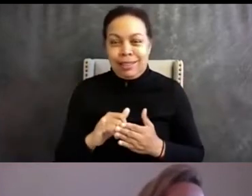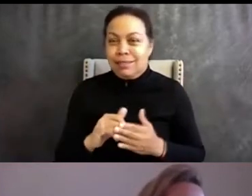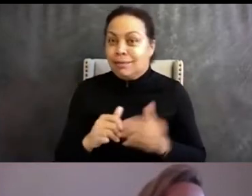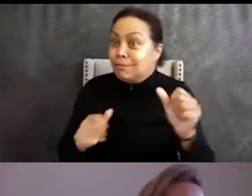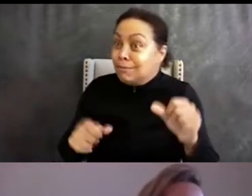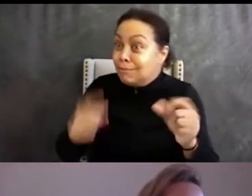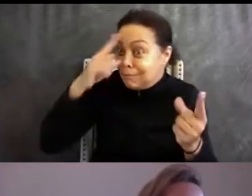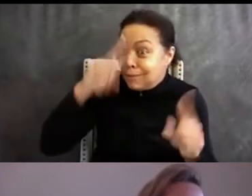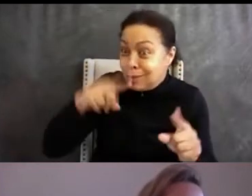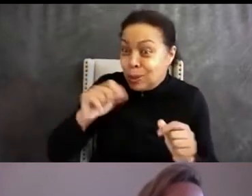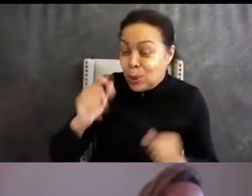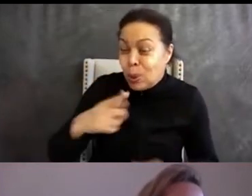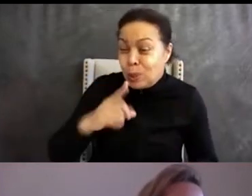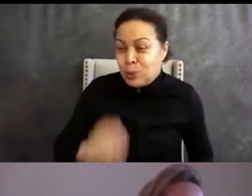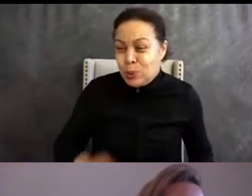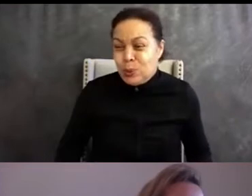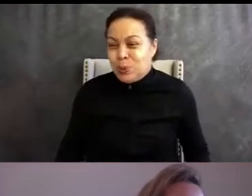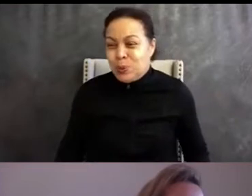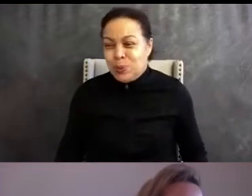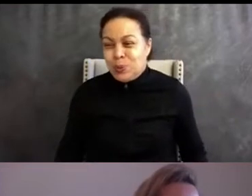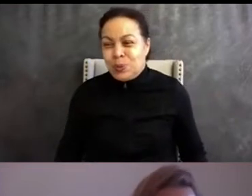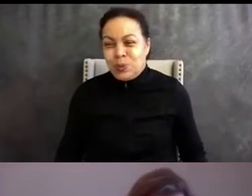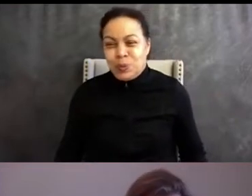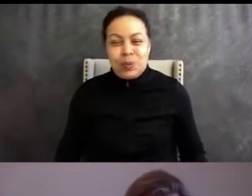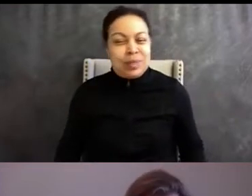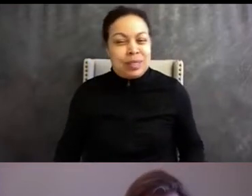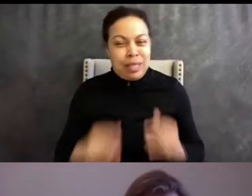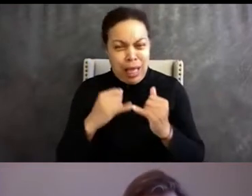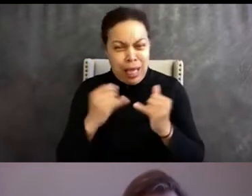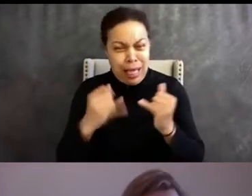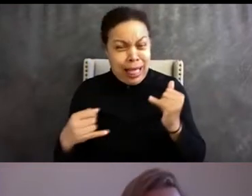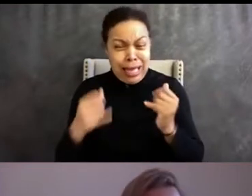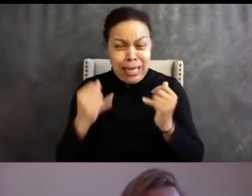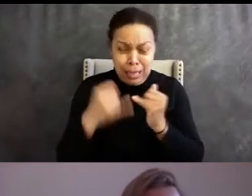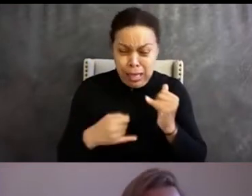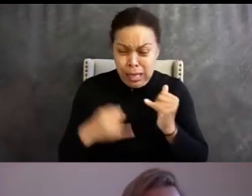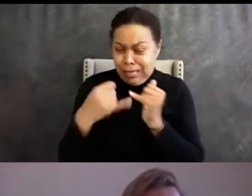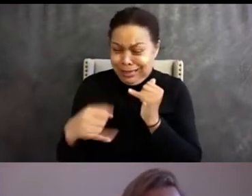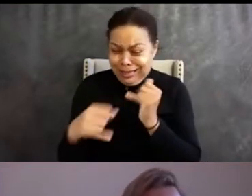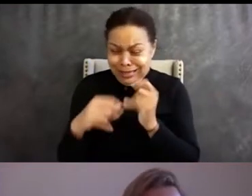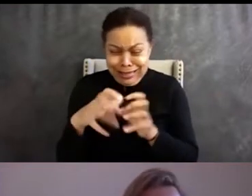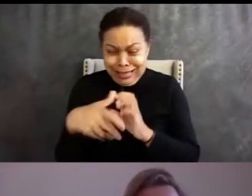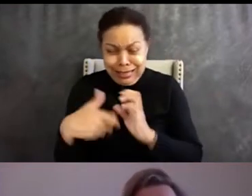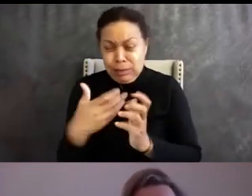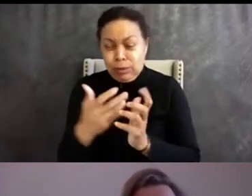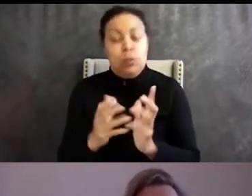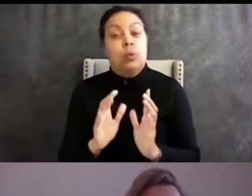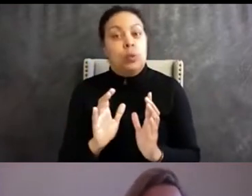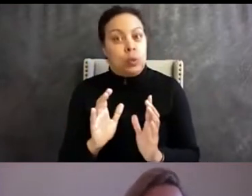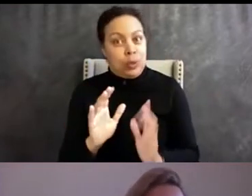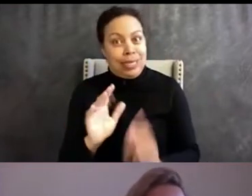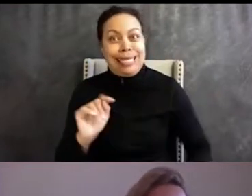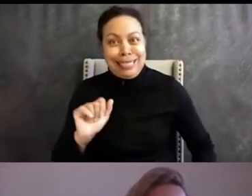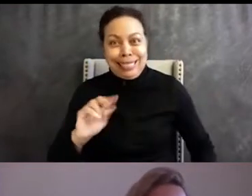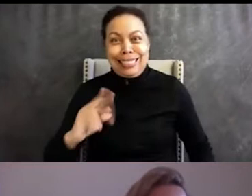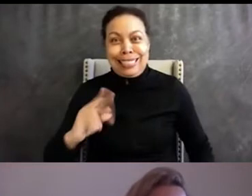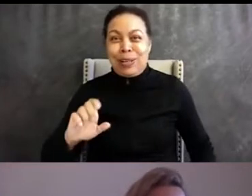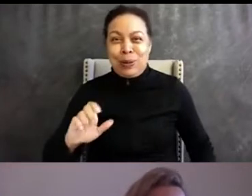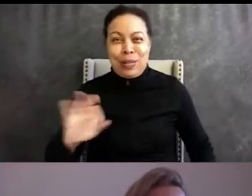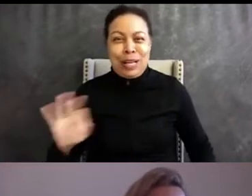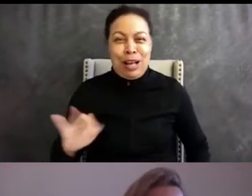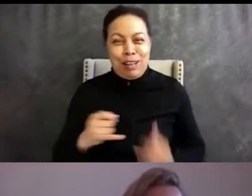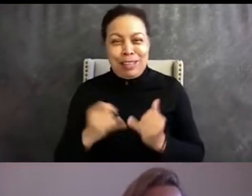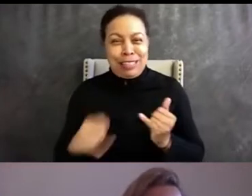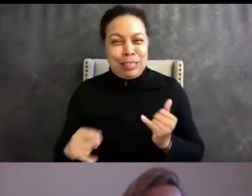all? A tangle of extension cords. That's a good phrase. That's good writer language. Save